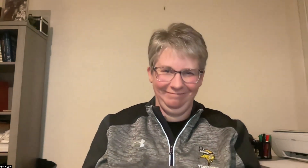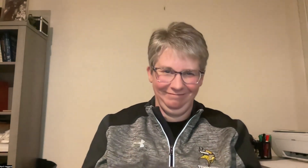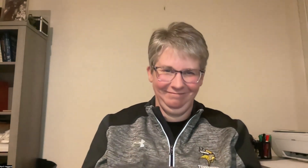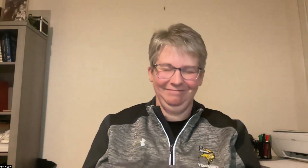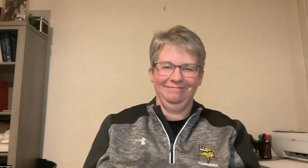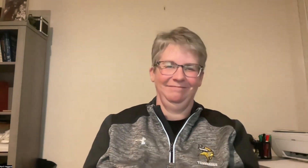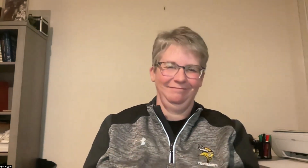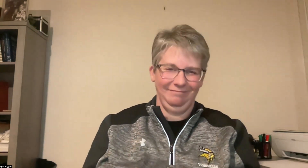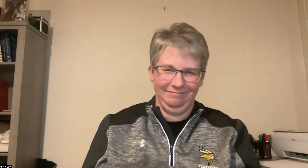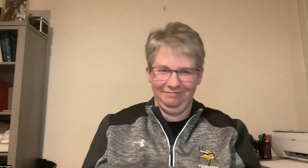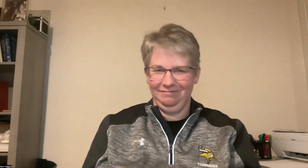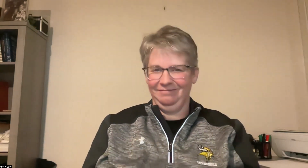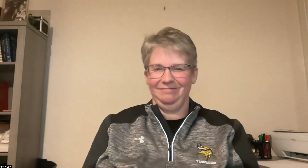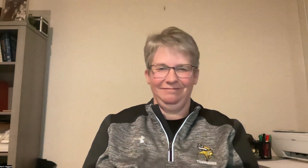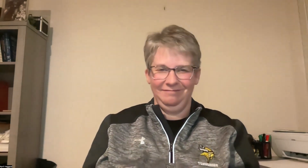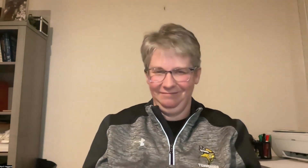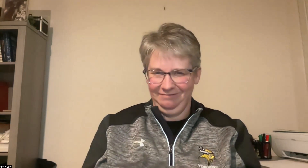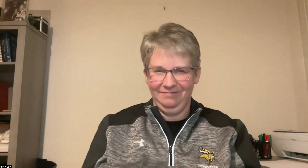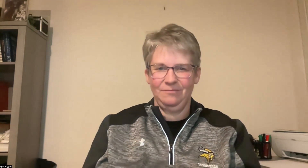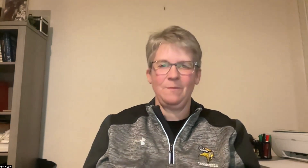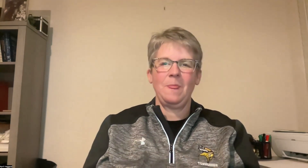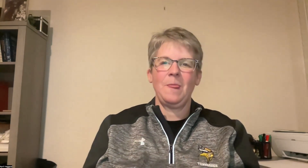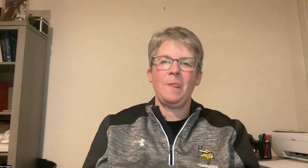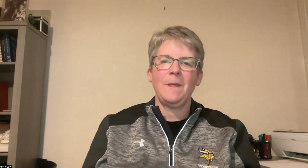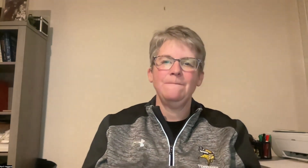You know, I mean, this is the thought.